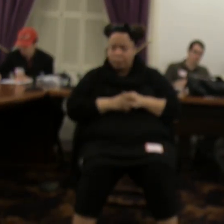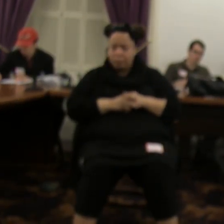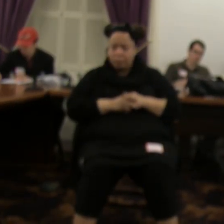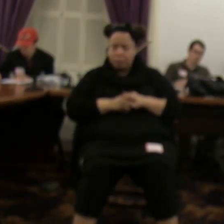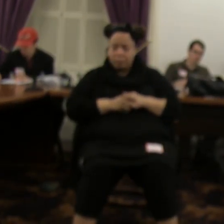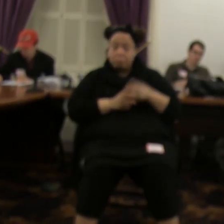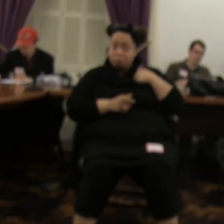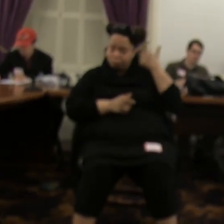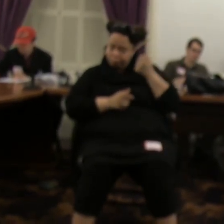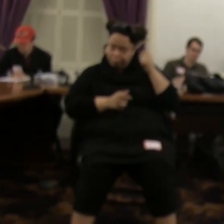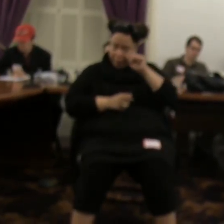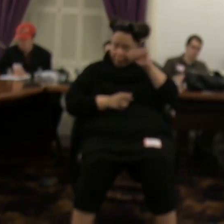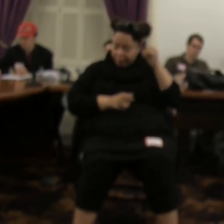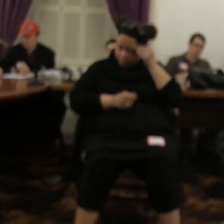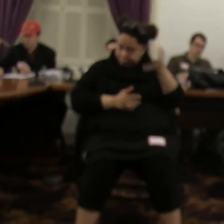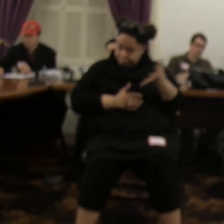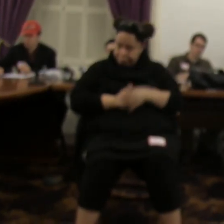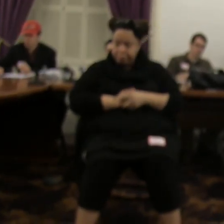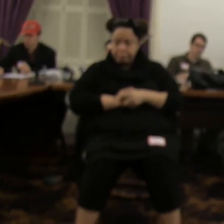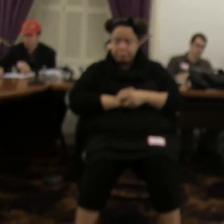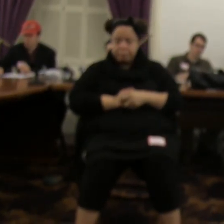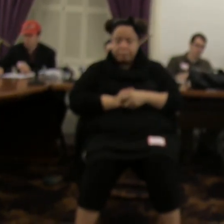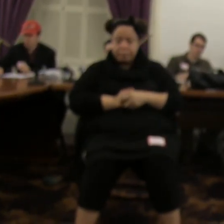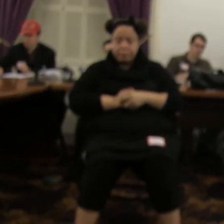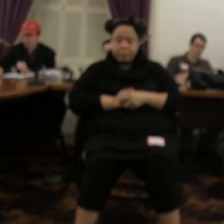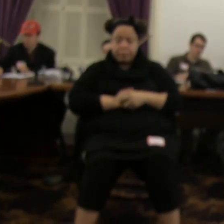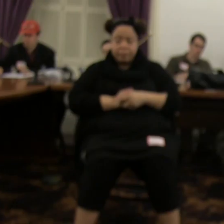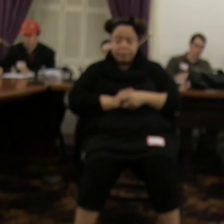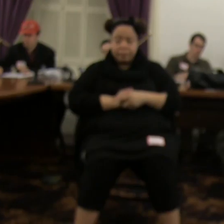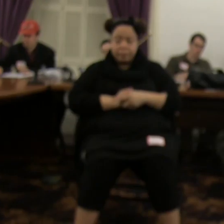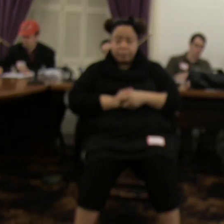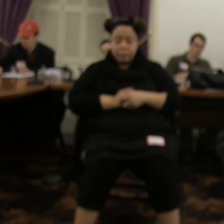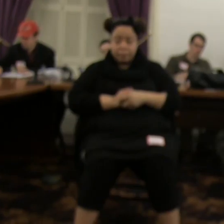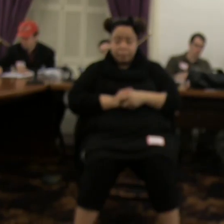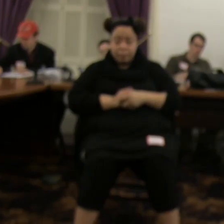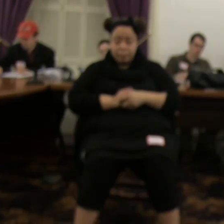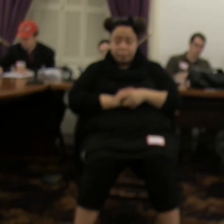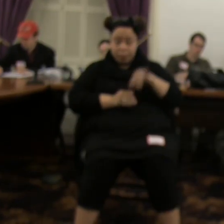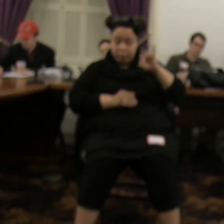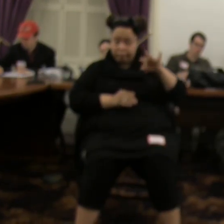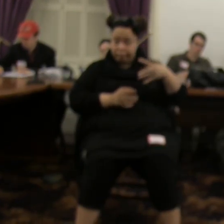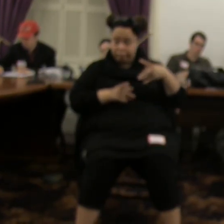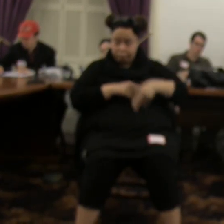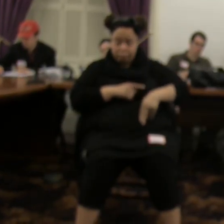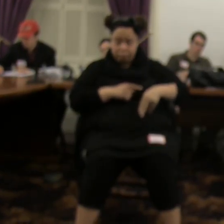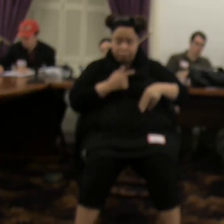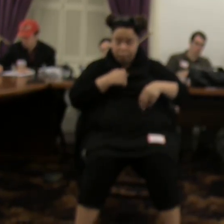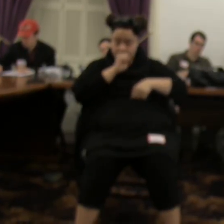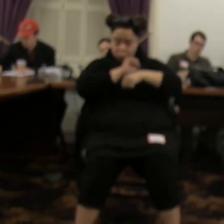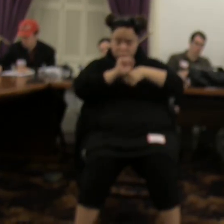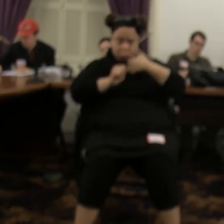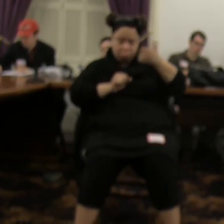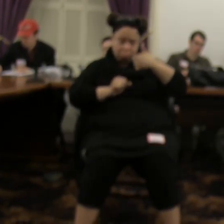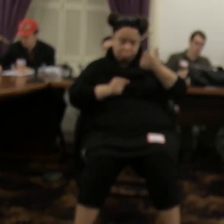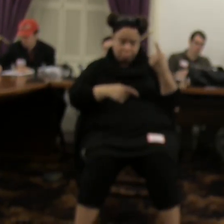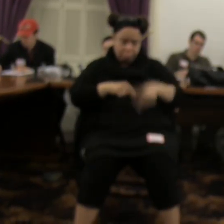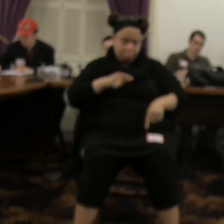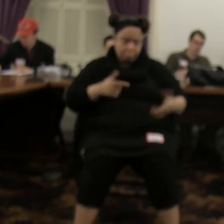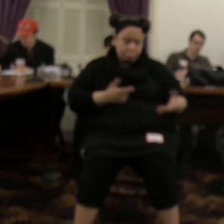huge. Thank you. The gentleman in the second row. Eric. Yeah, I also use